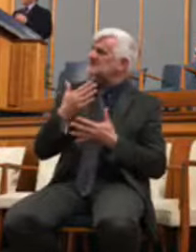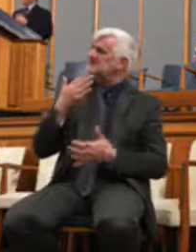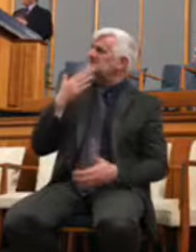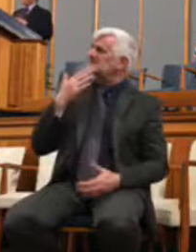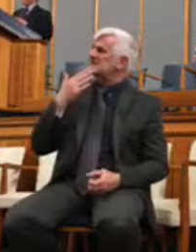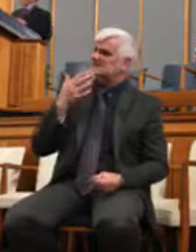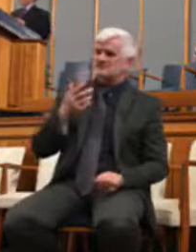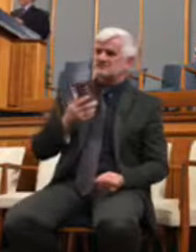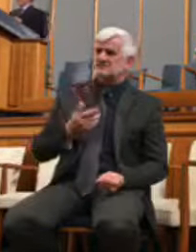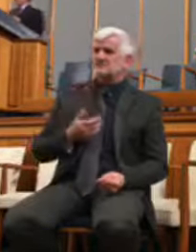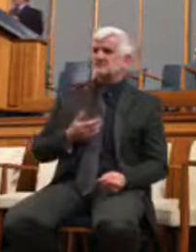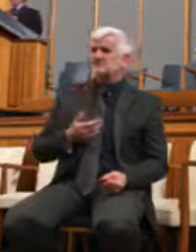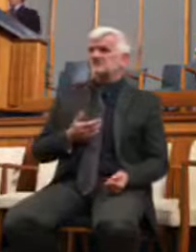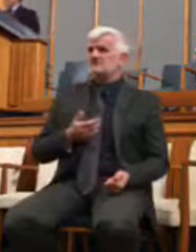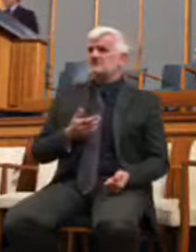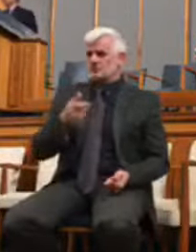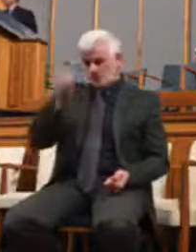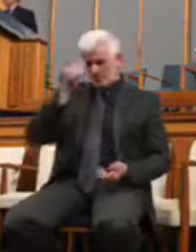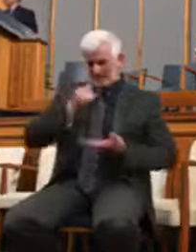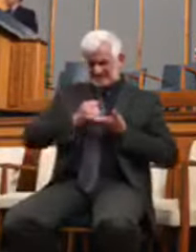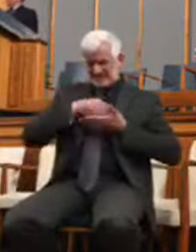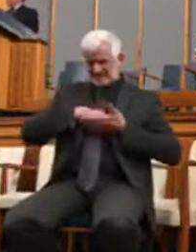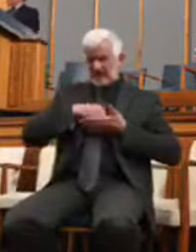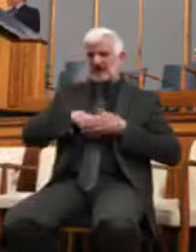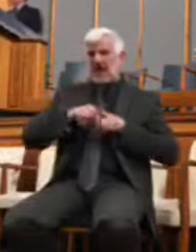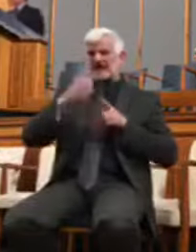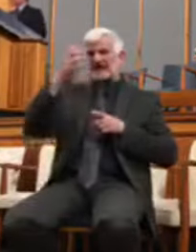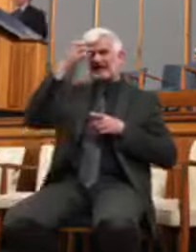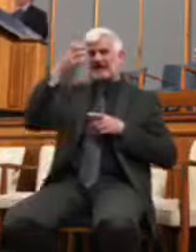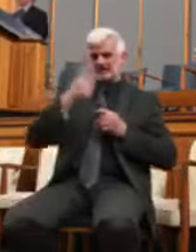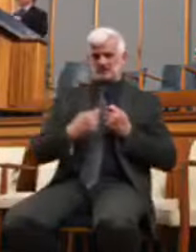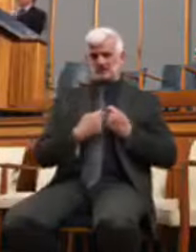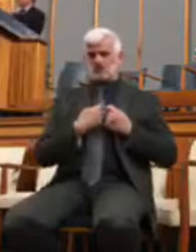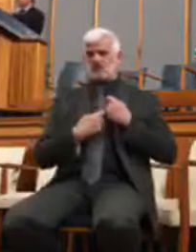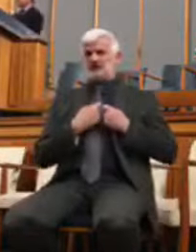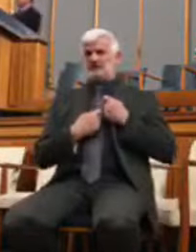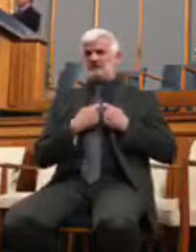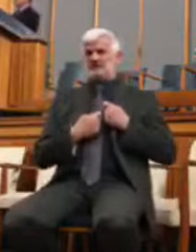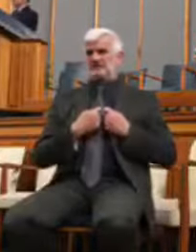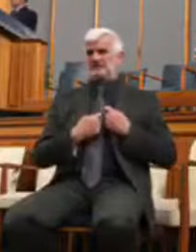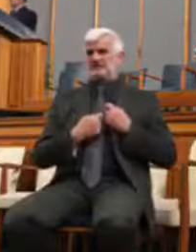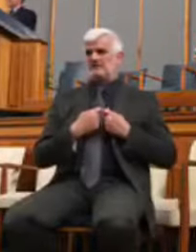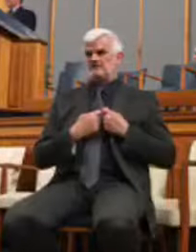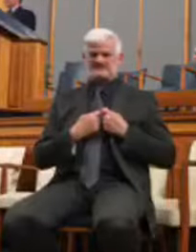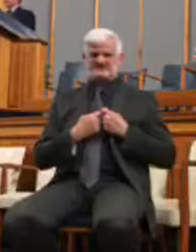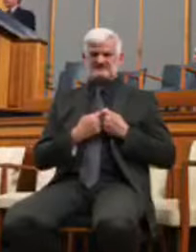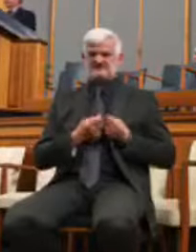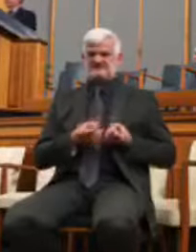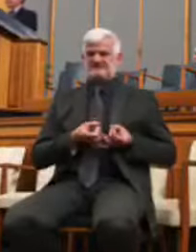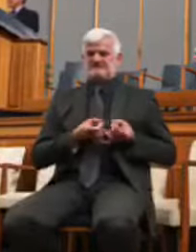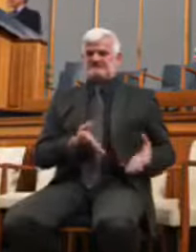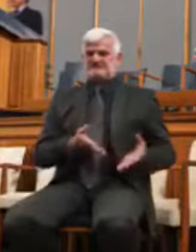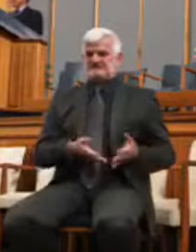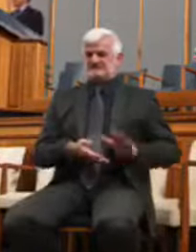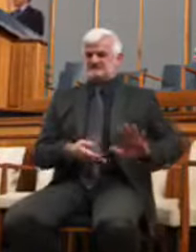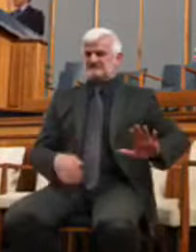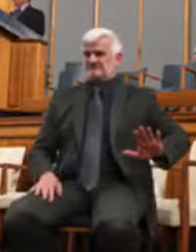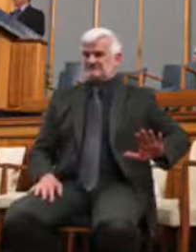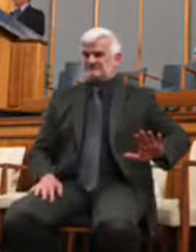King sin, king me, king self is dethroned. And I see